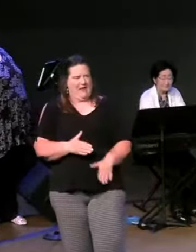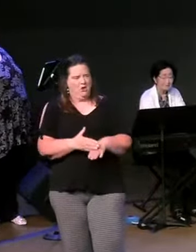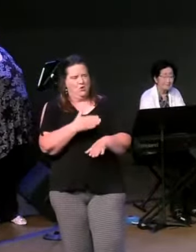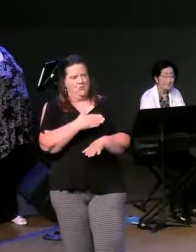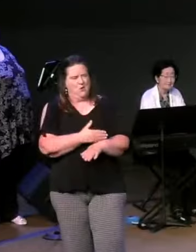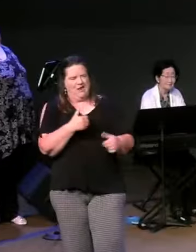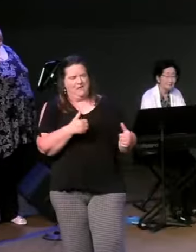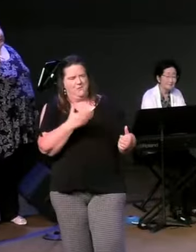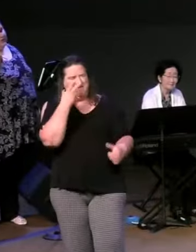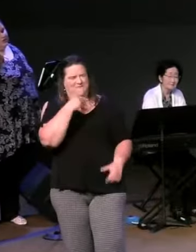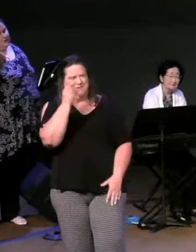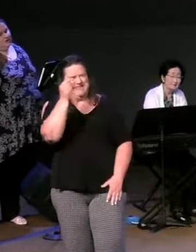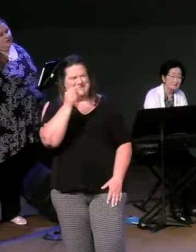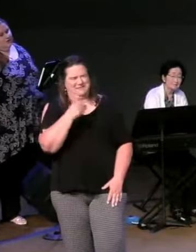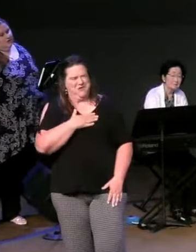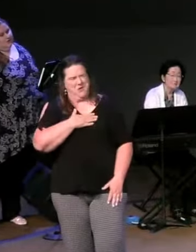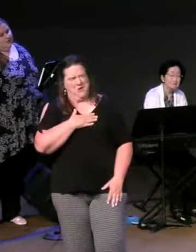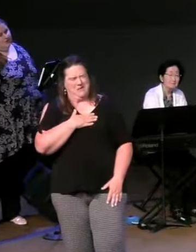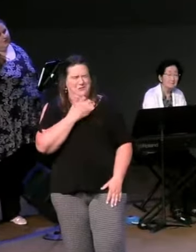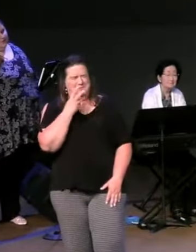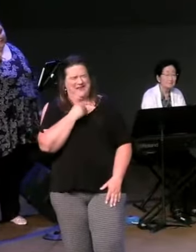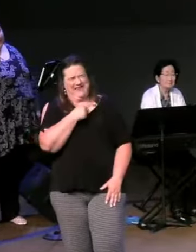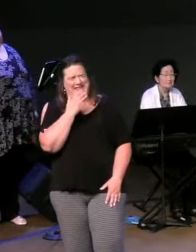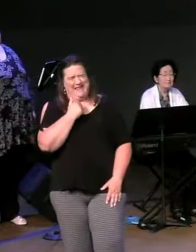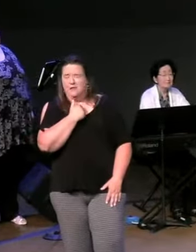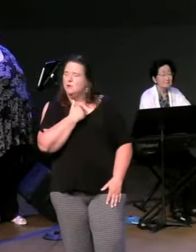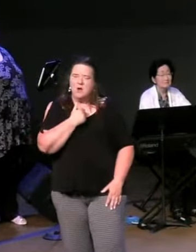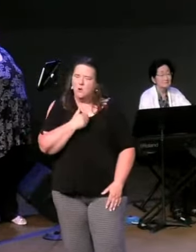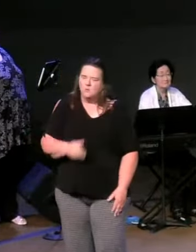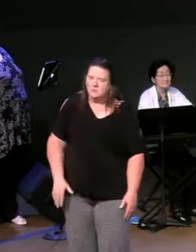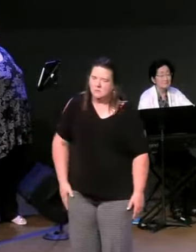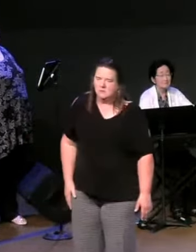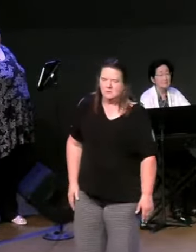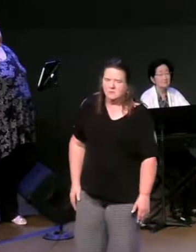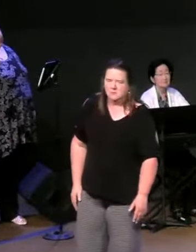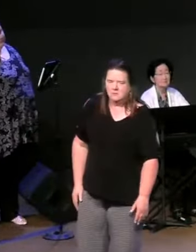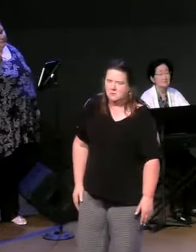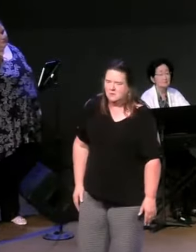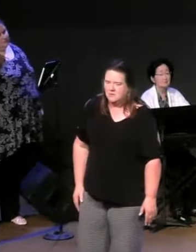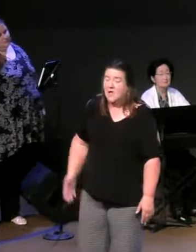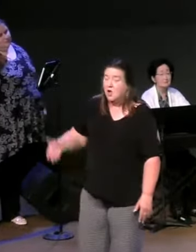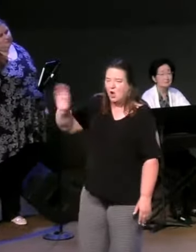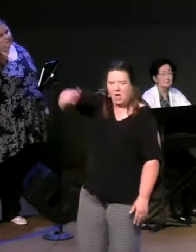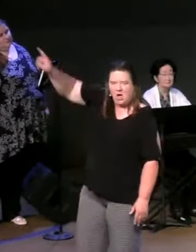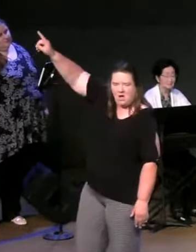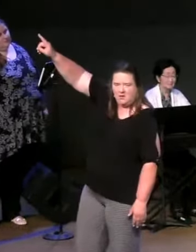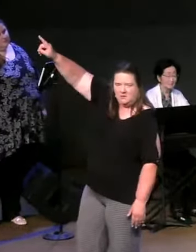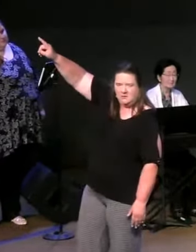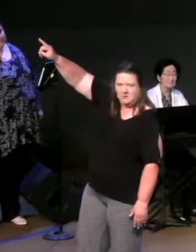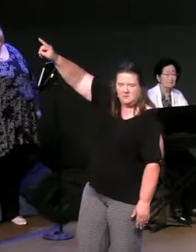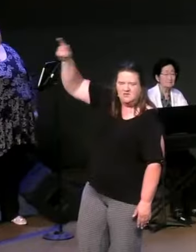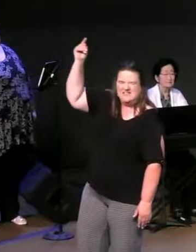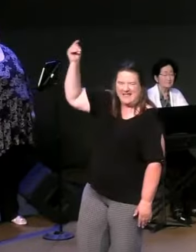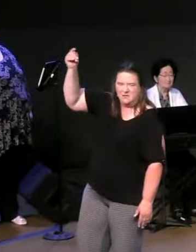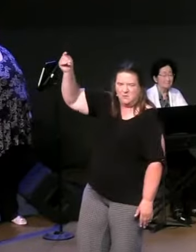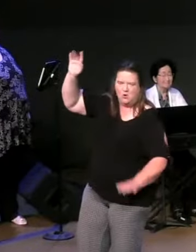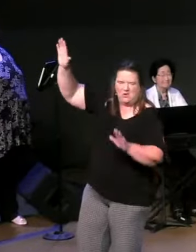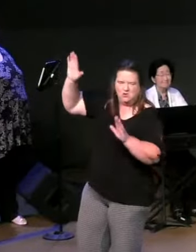great testimony. Isn't that so good? No. God is so good.